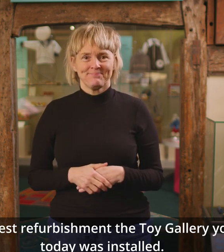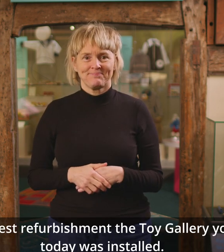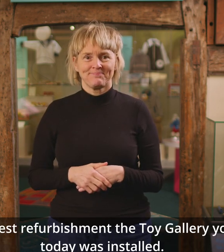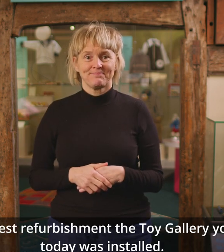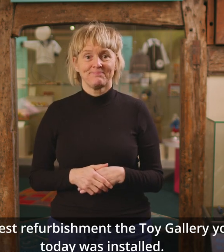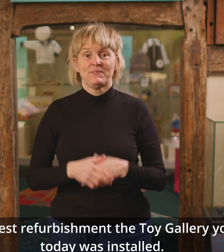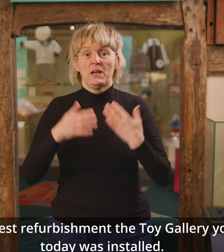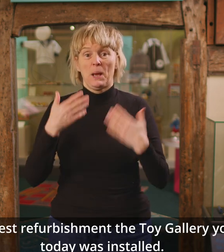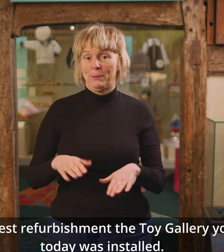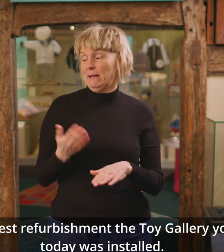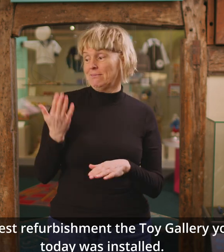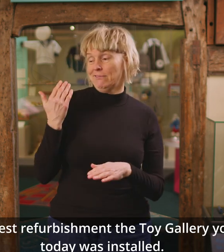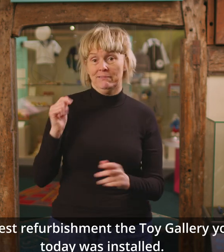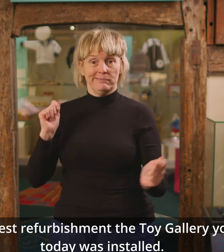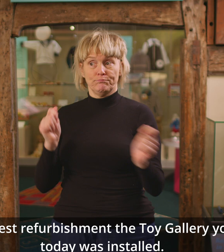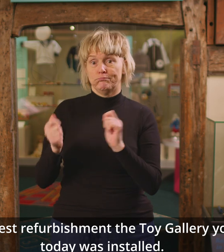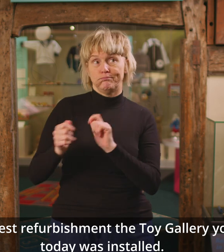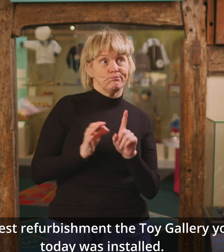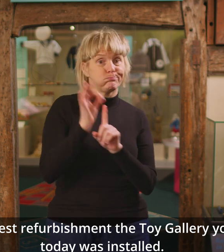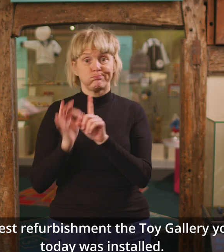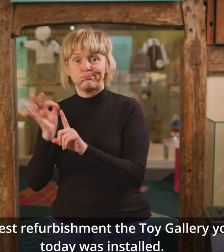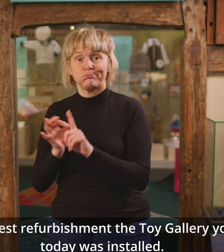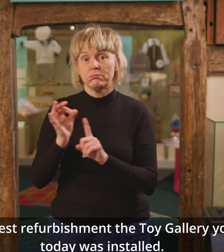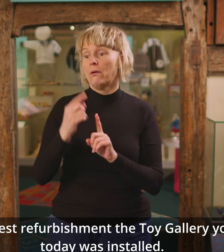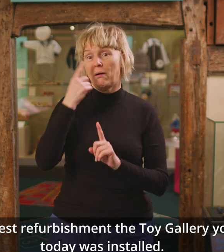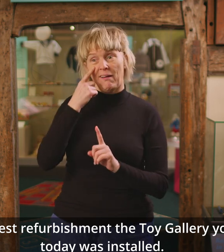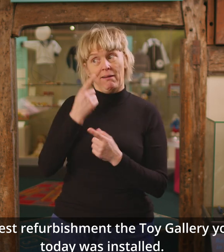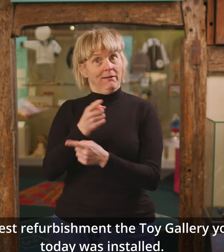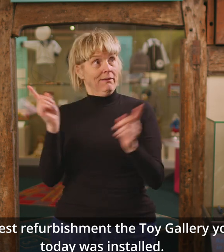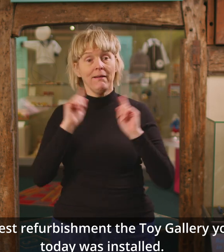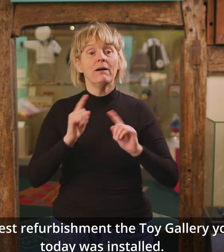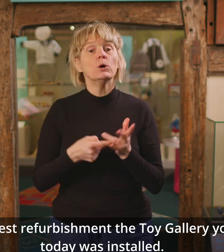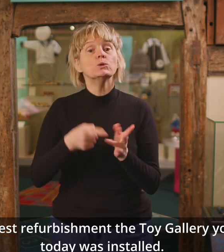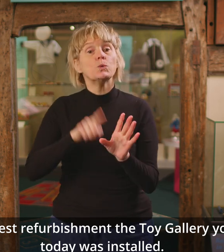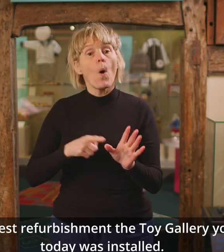During the latest refurbishment, the toy gallery you see here today was installed.